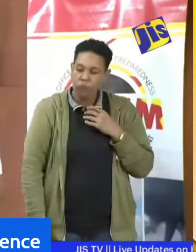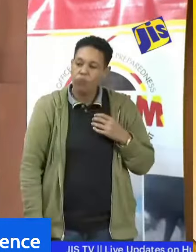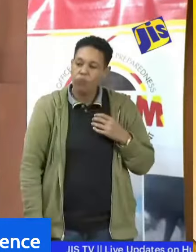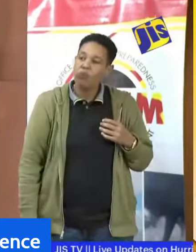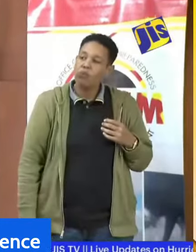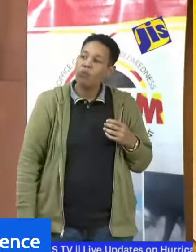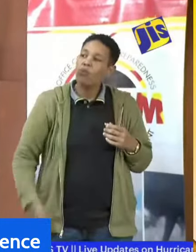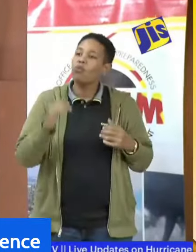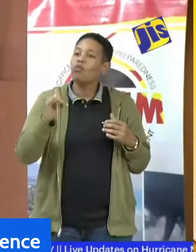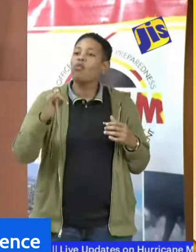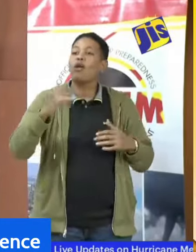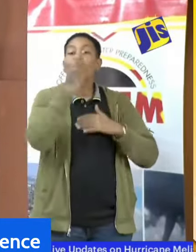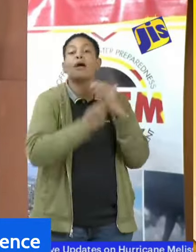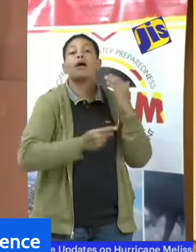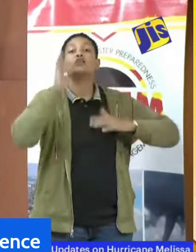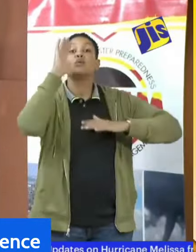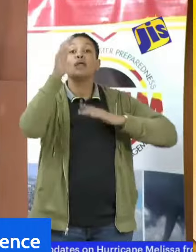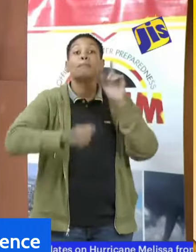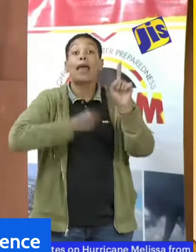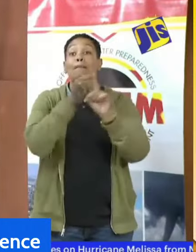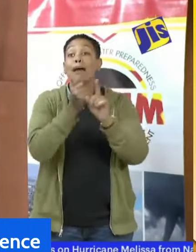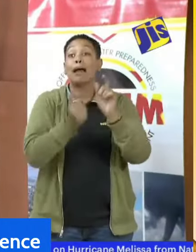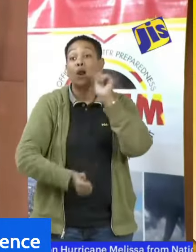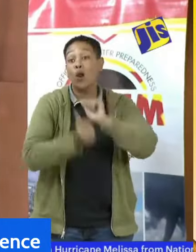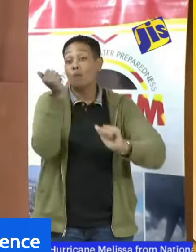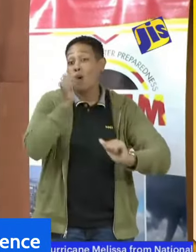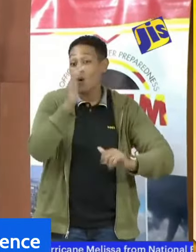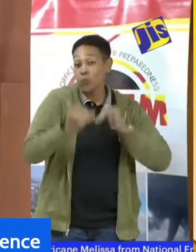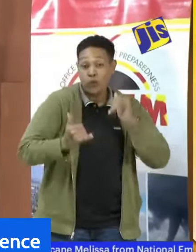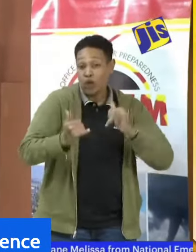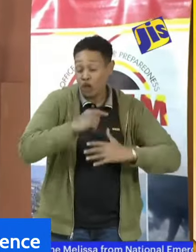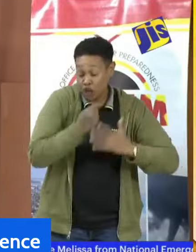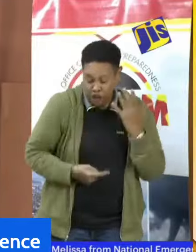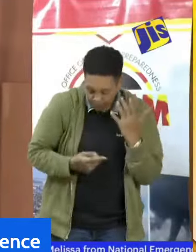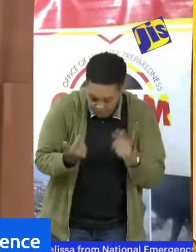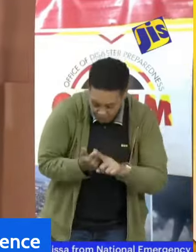Which parishes would be affected the most?